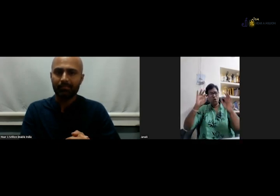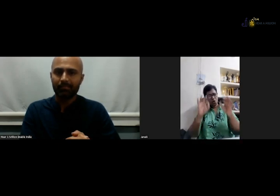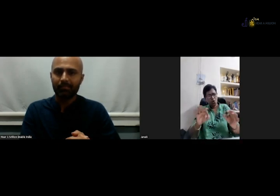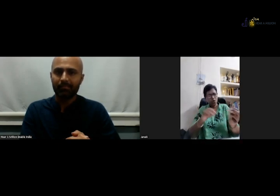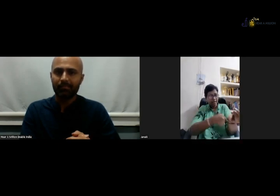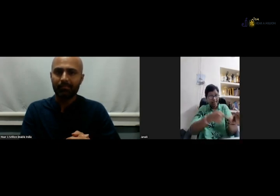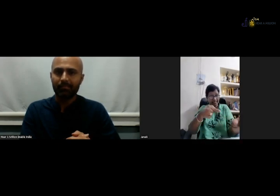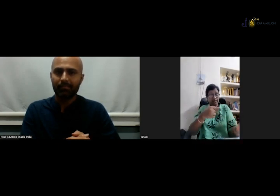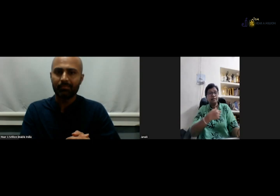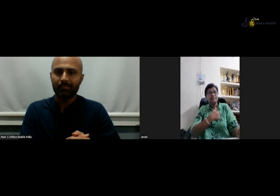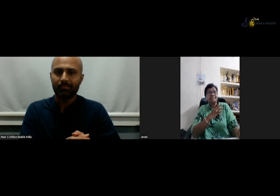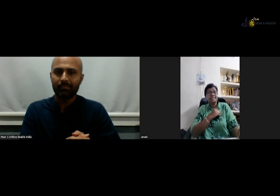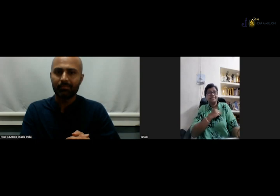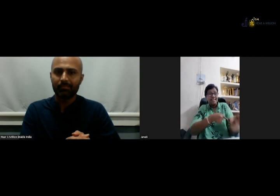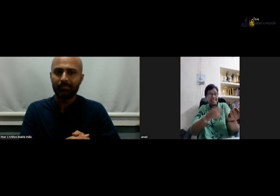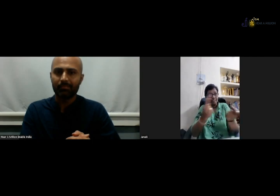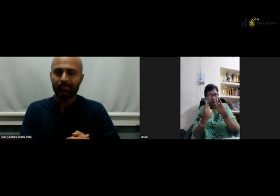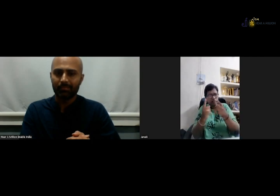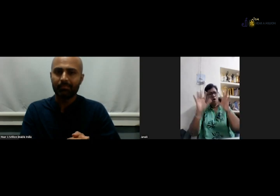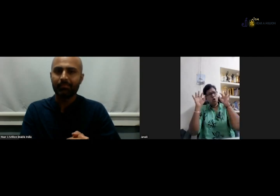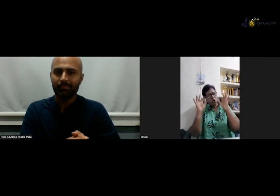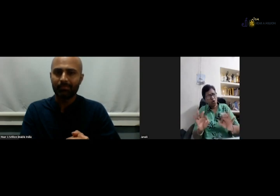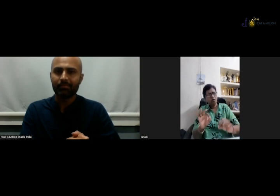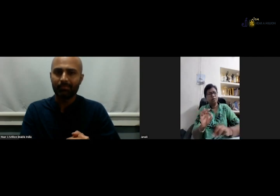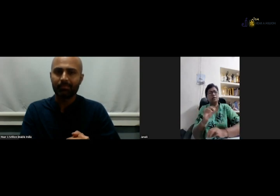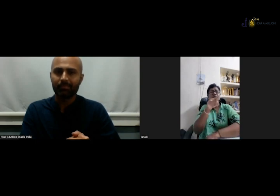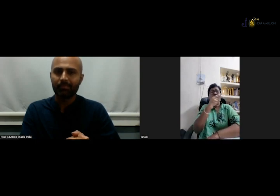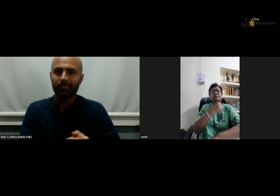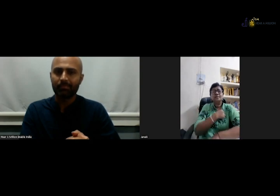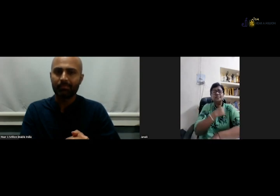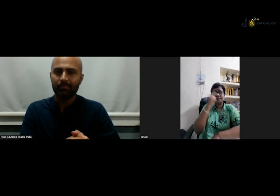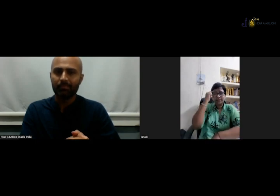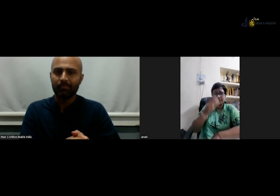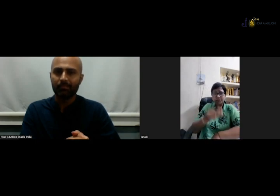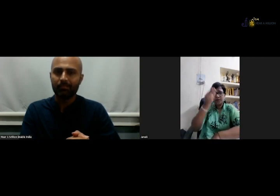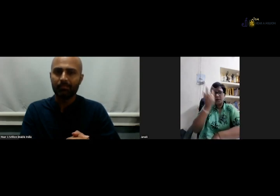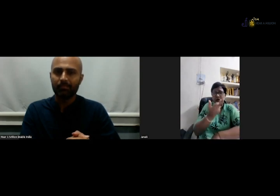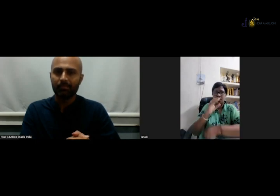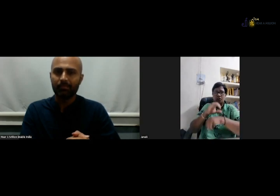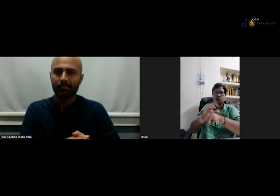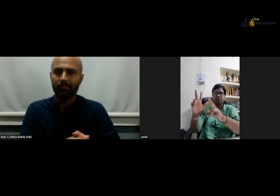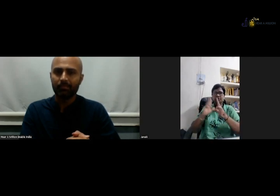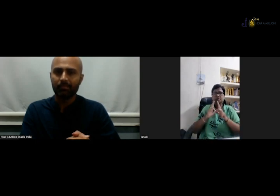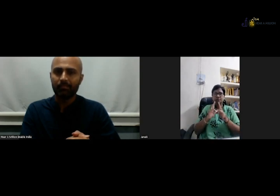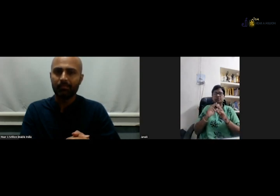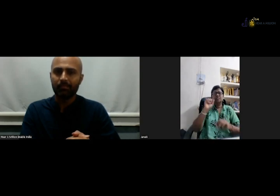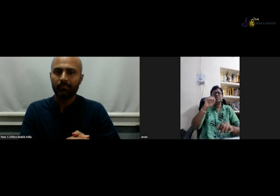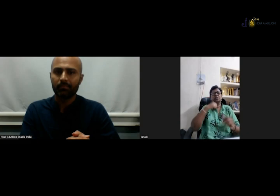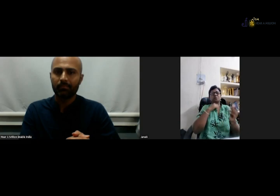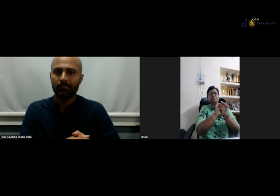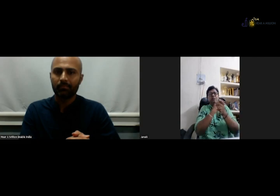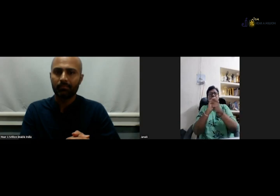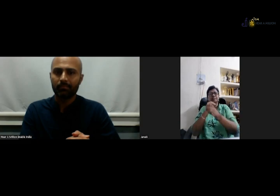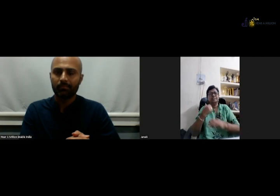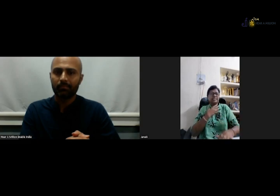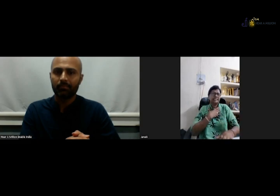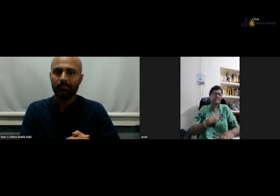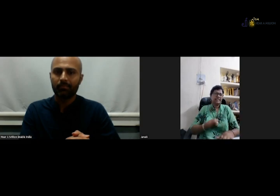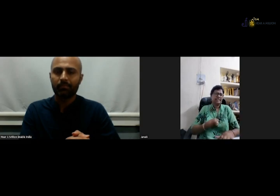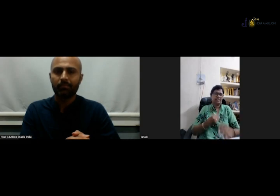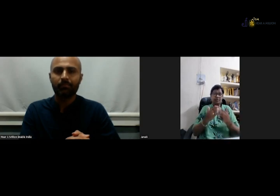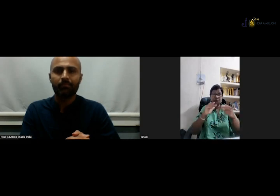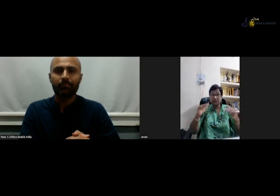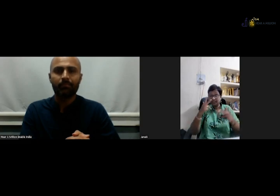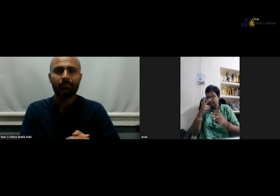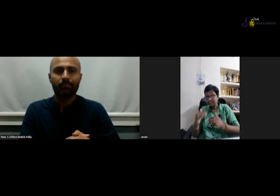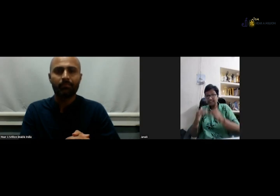that your heart rate is good and ECG is good as well. What you are thinking about? So